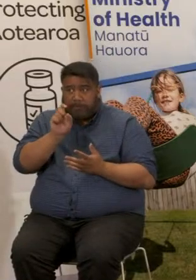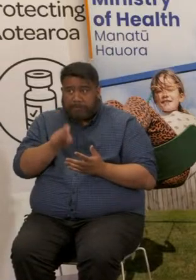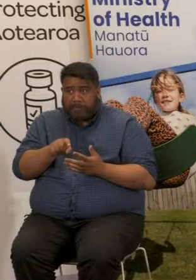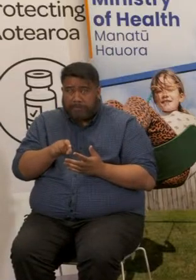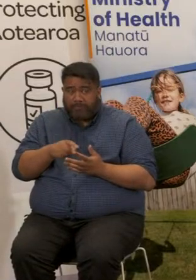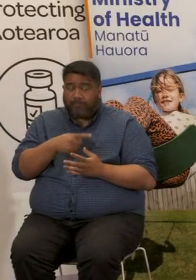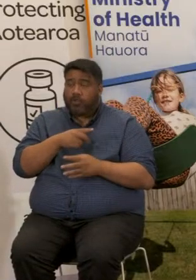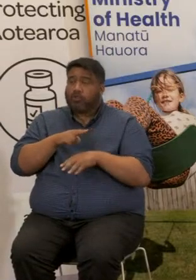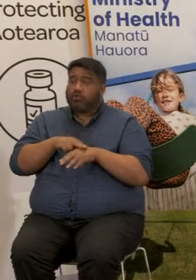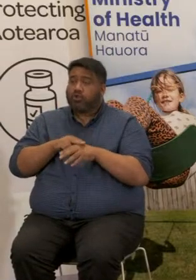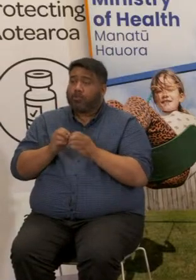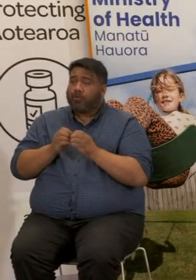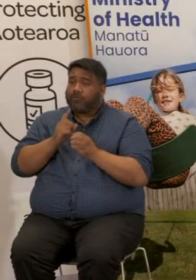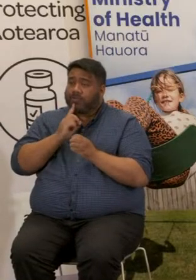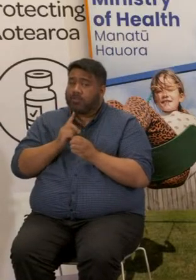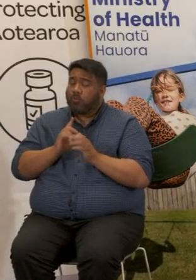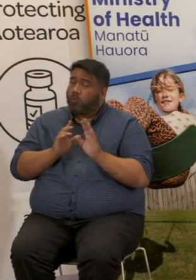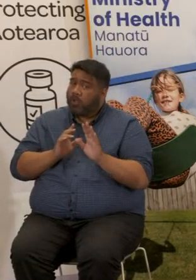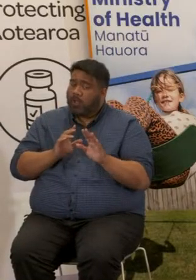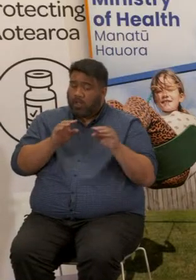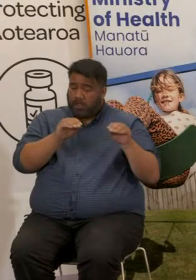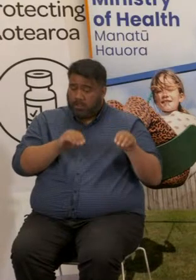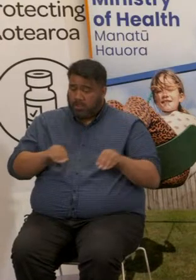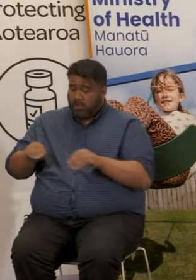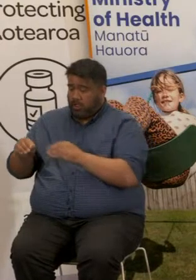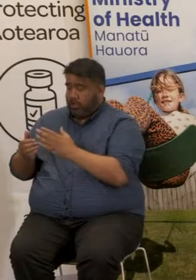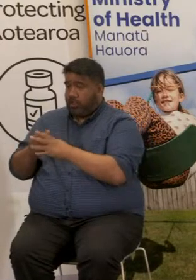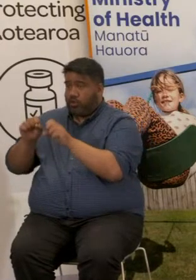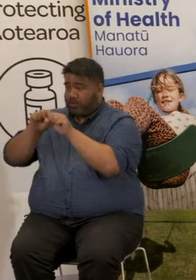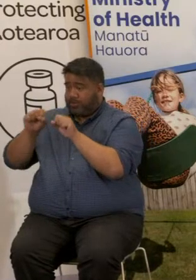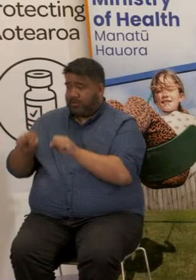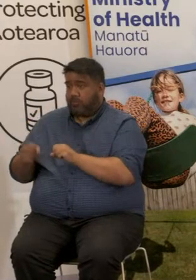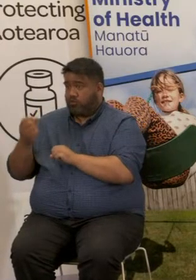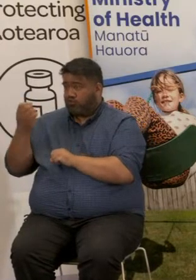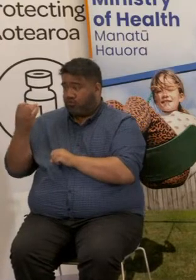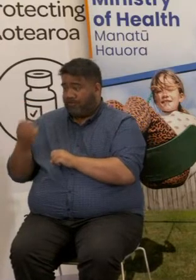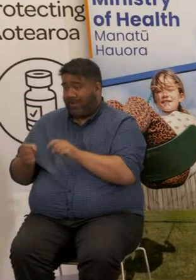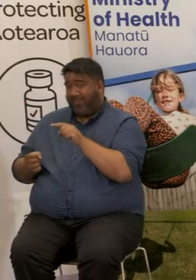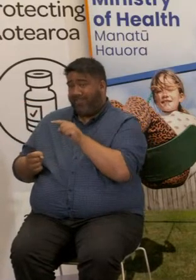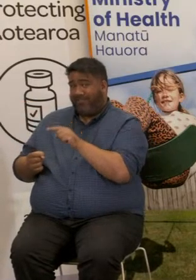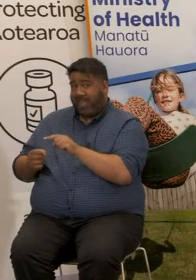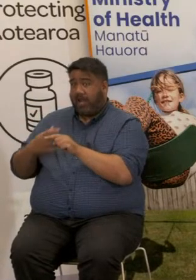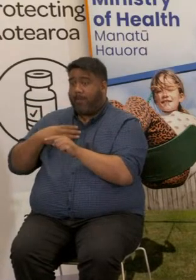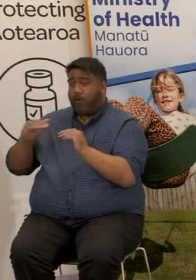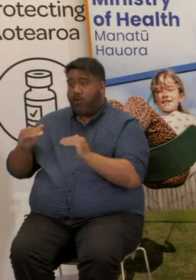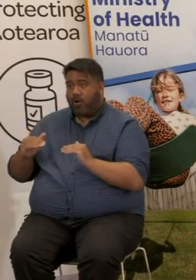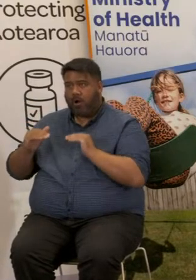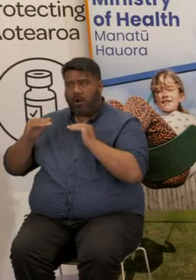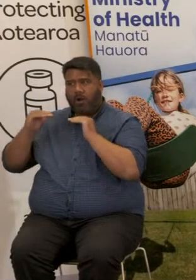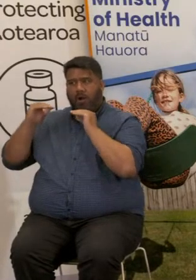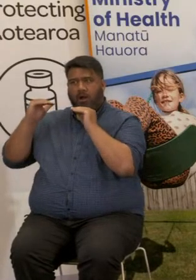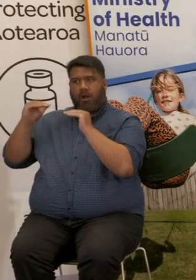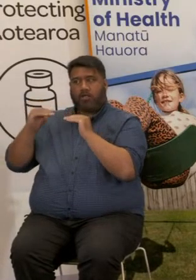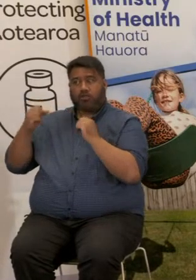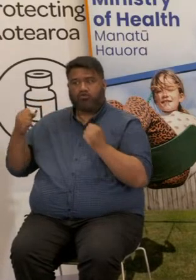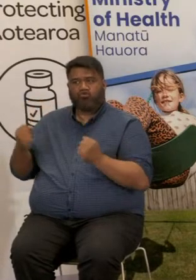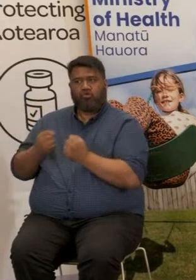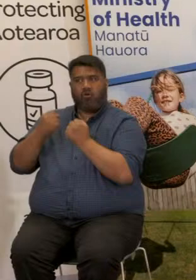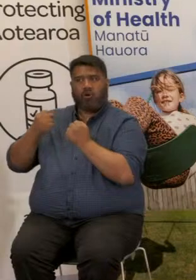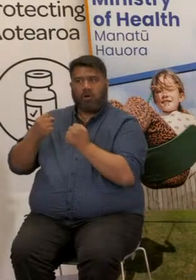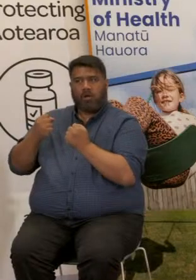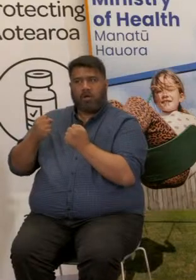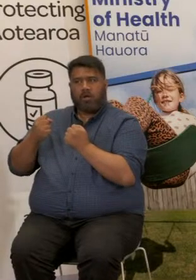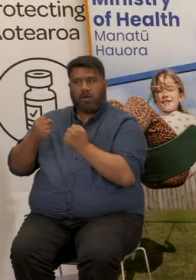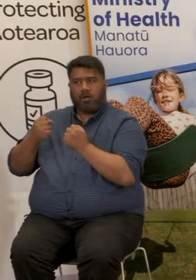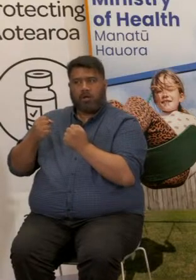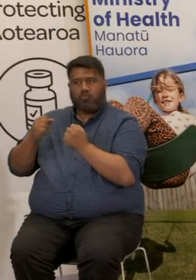the COVID protection framework offers a higher protection a high level of protection than current level 2